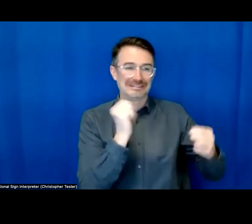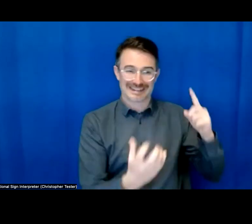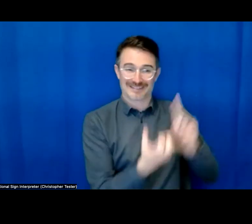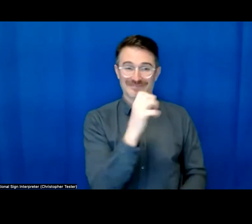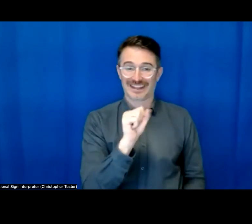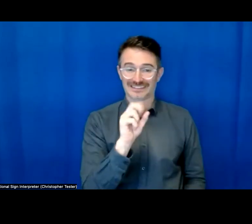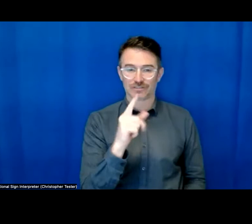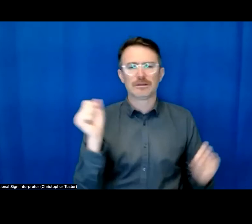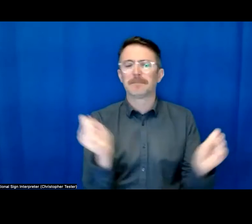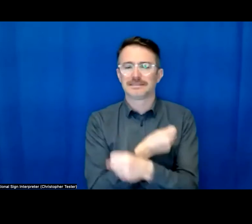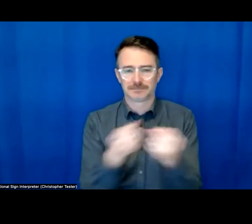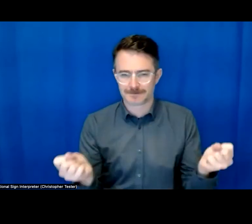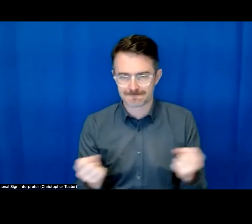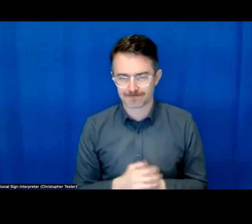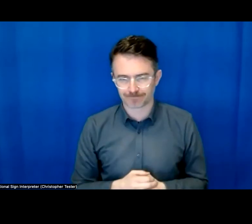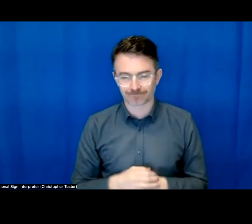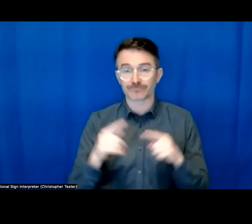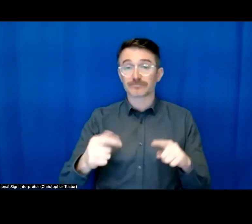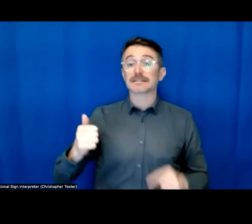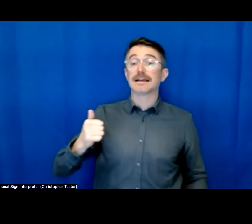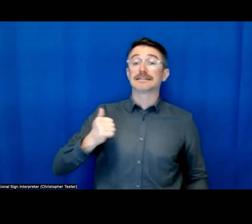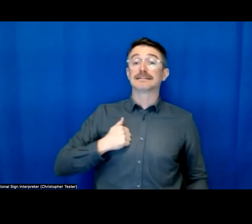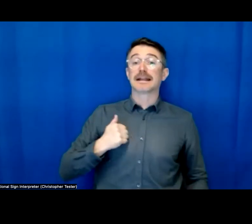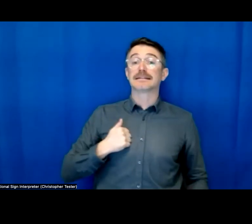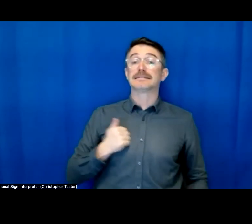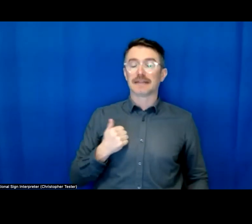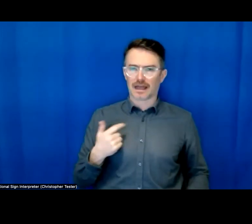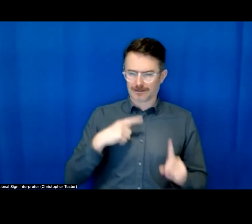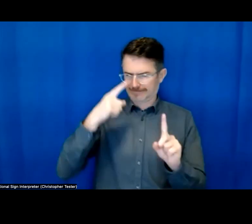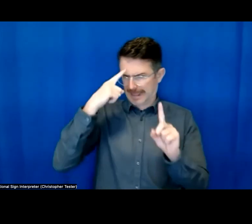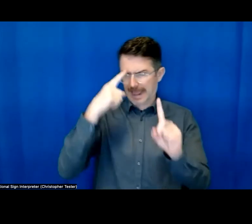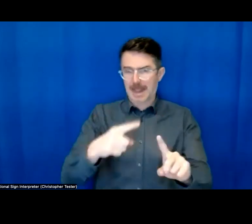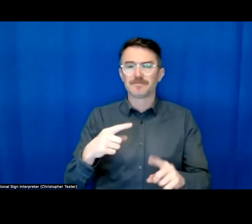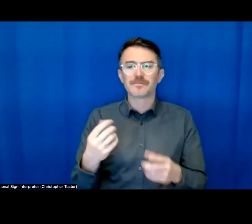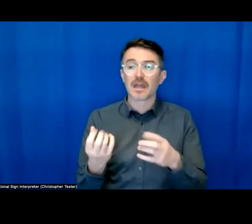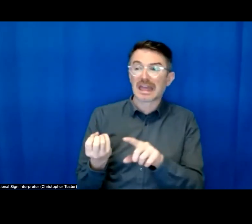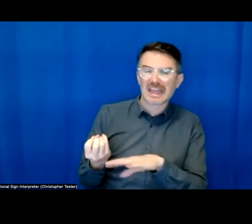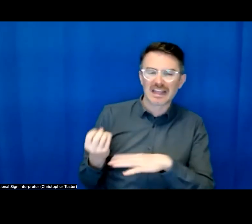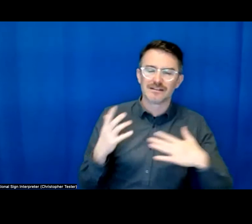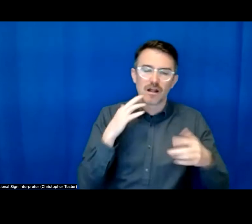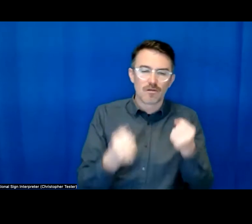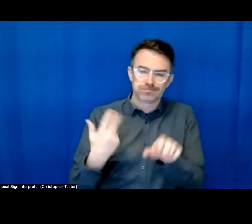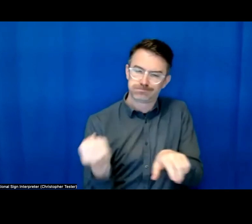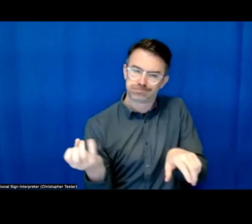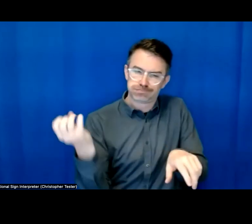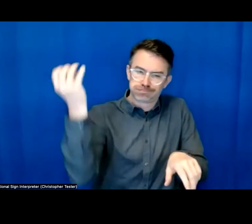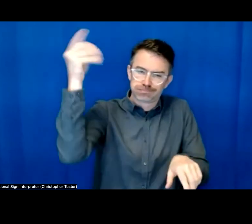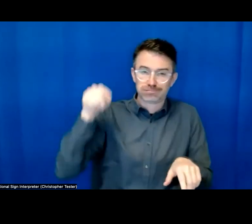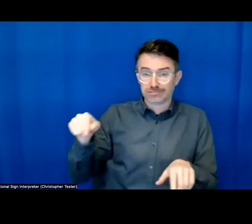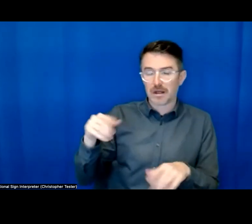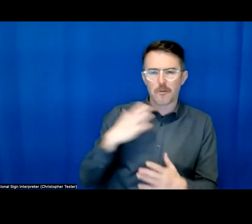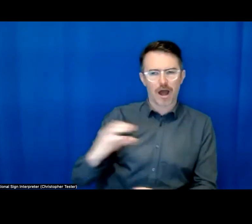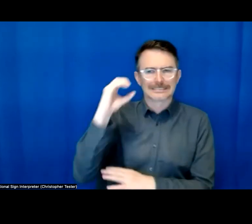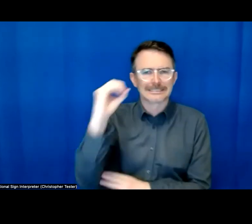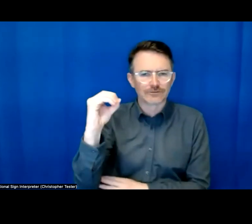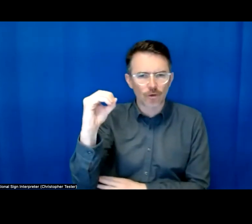by 2050 and to halt and reverse nature loss by 2030. Advancing inclusive and feminist climate